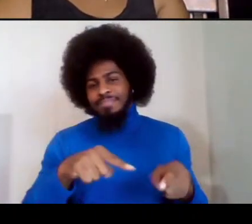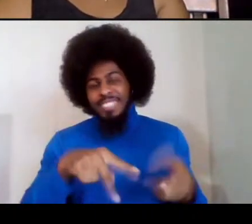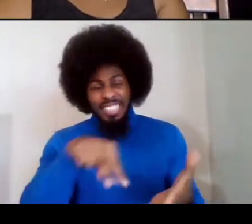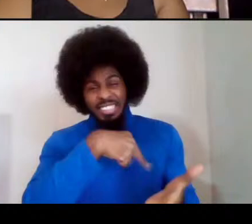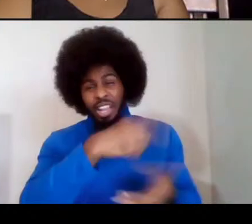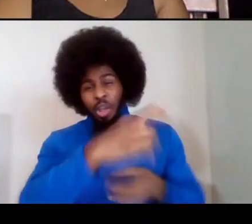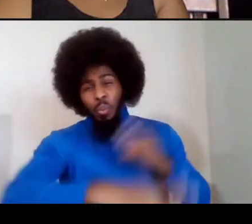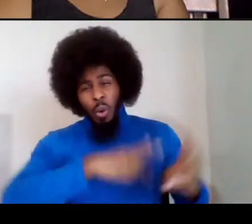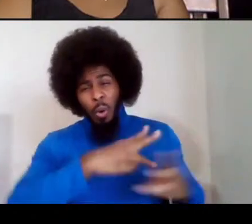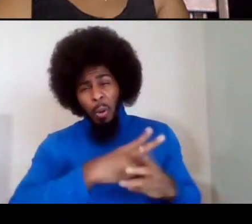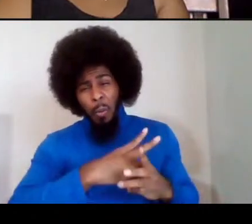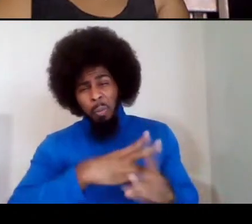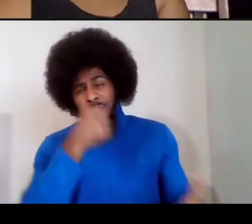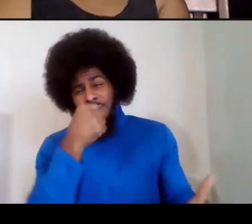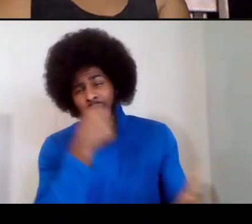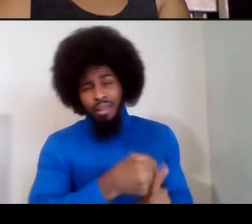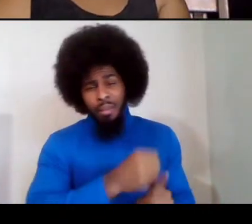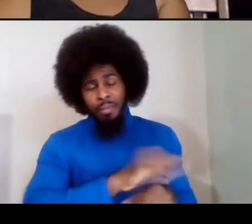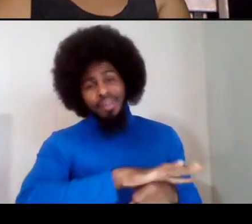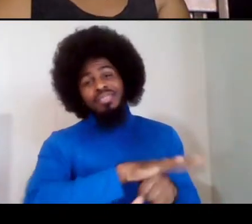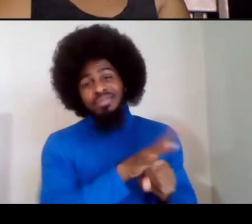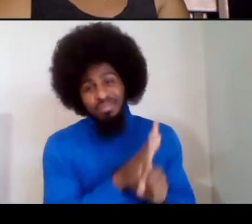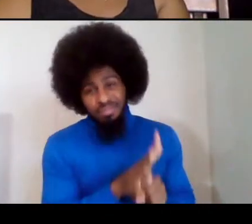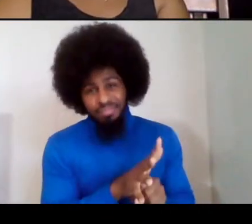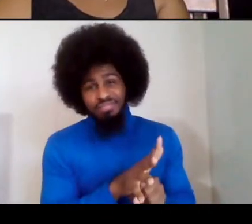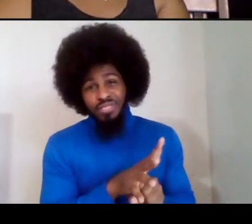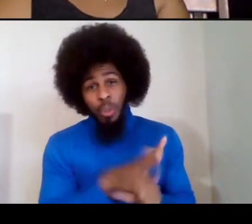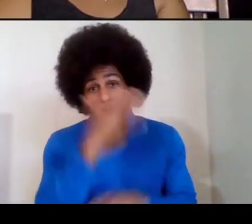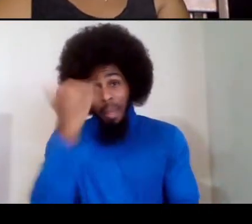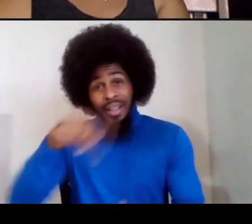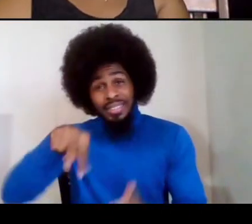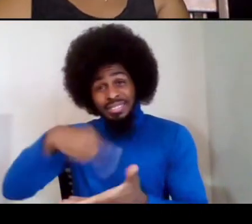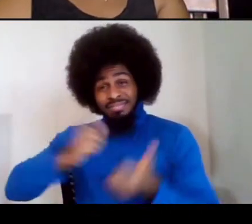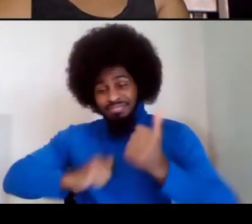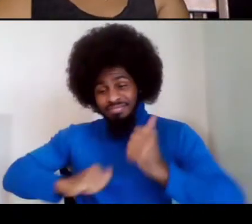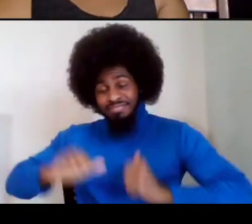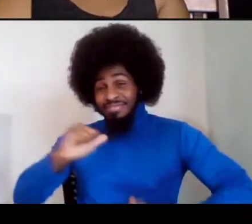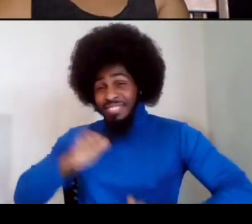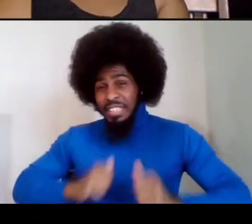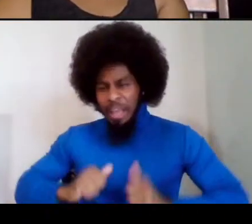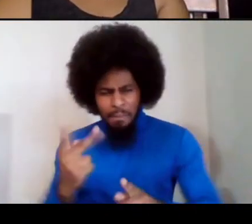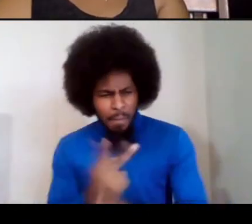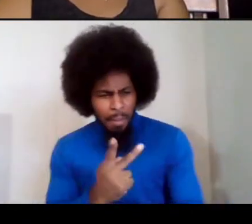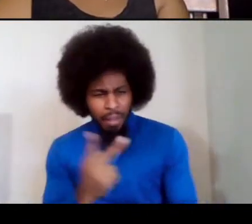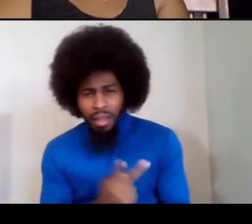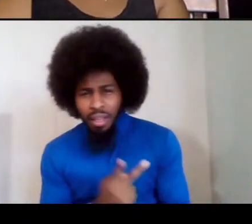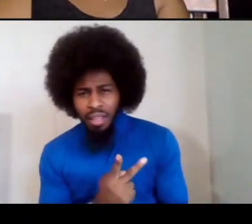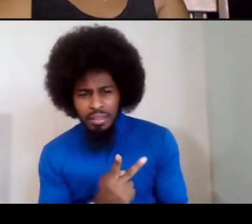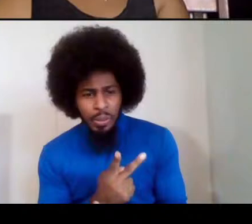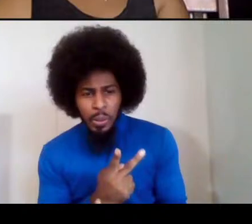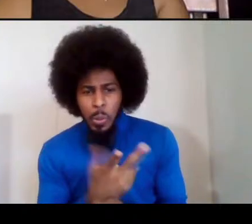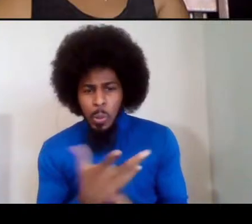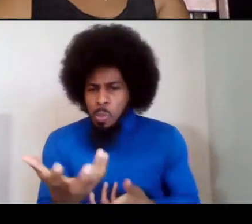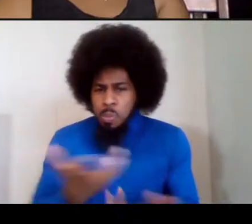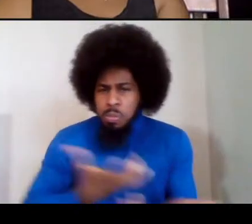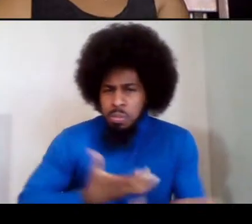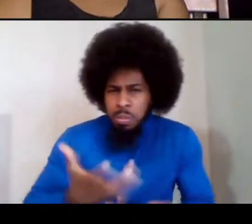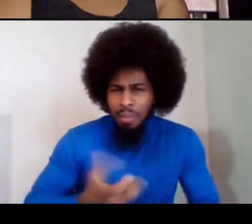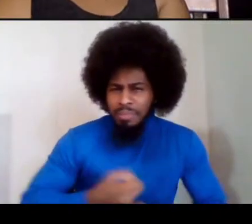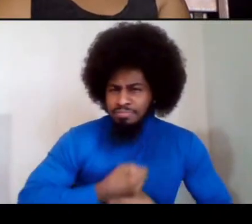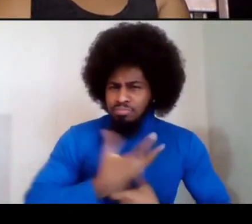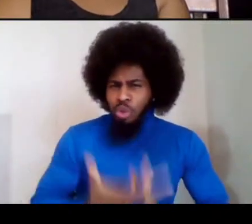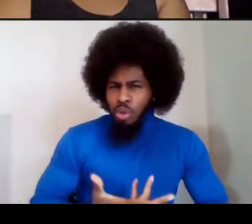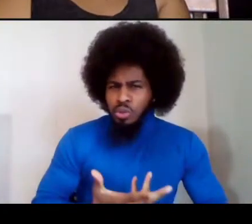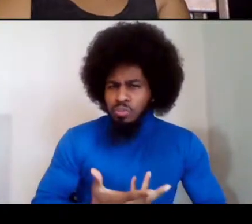COVID-19, and Black dance artists are finding ways to talk about life during this time. Our world